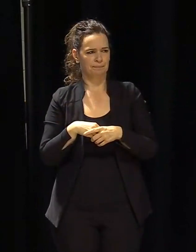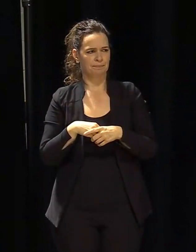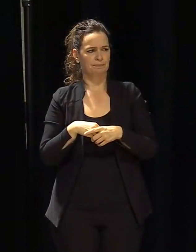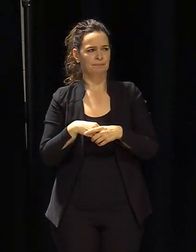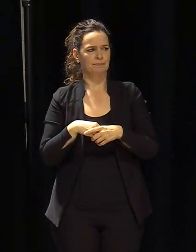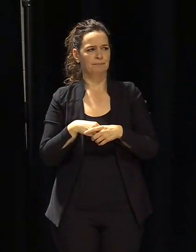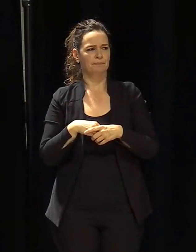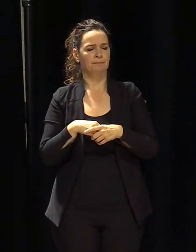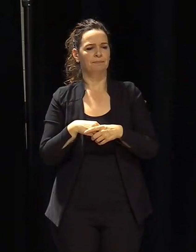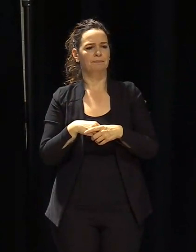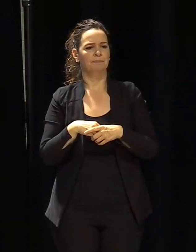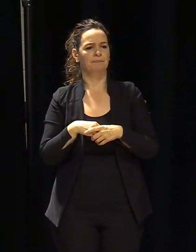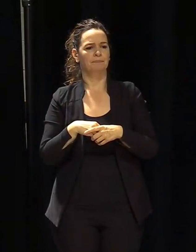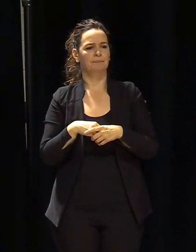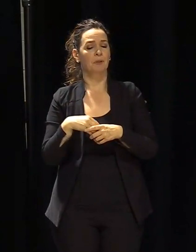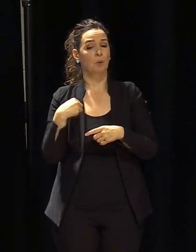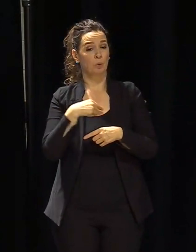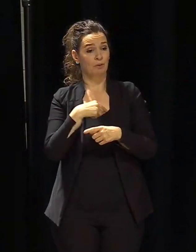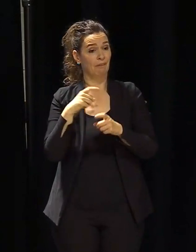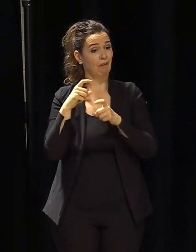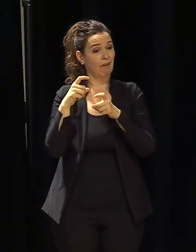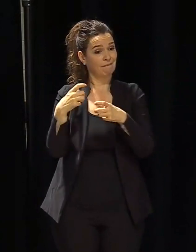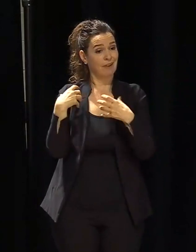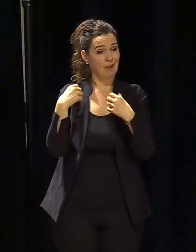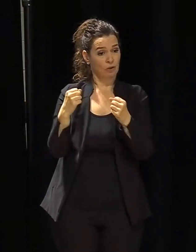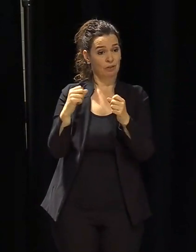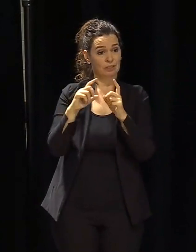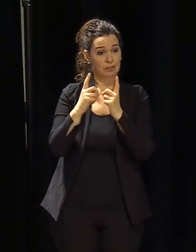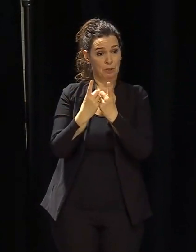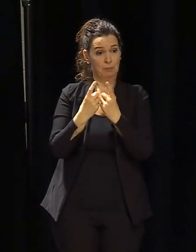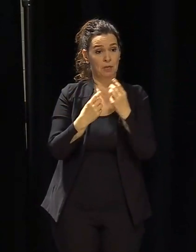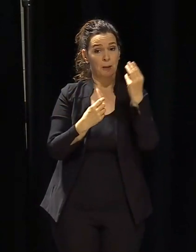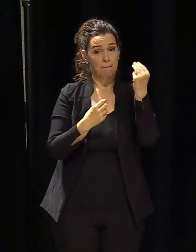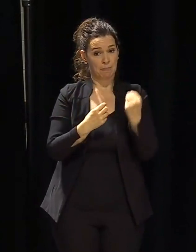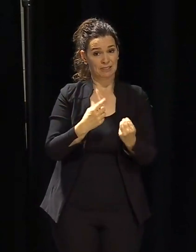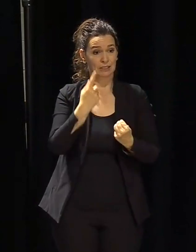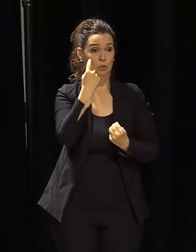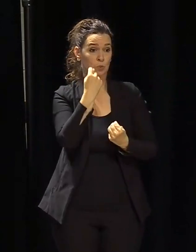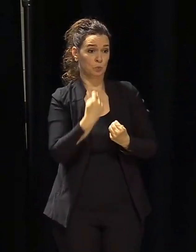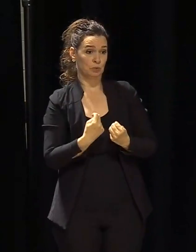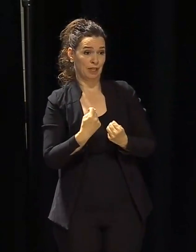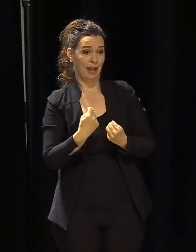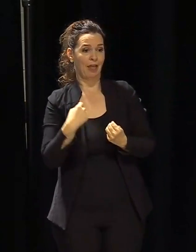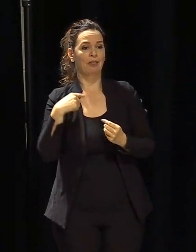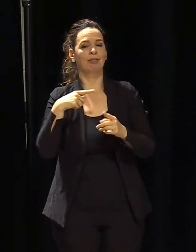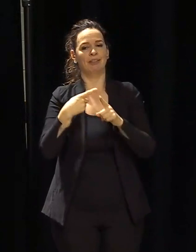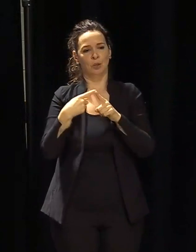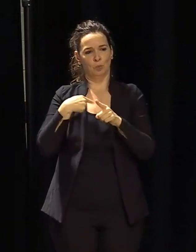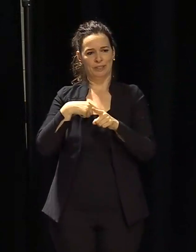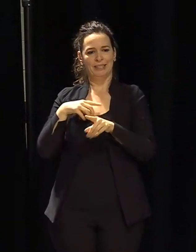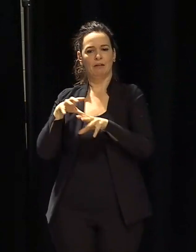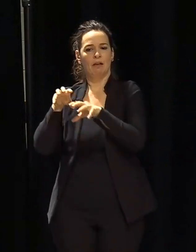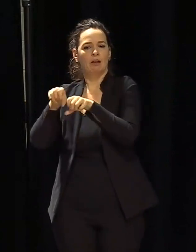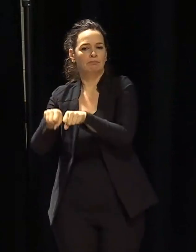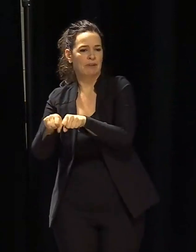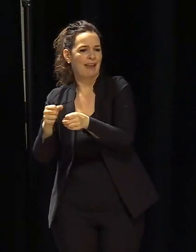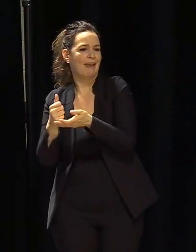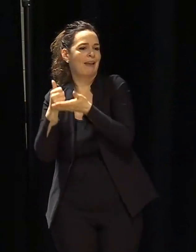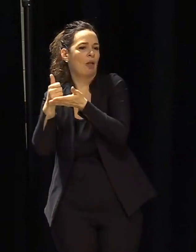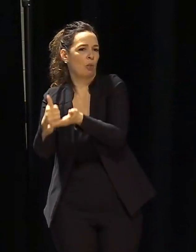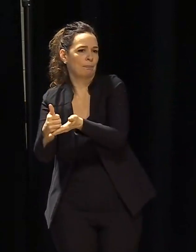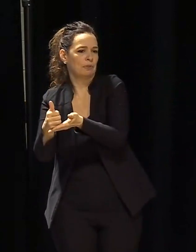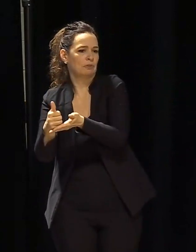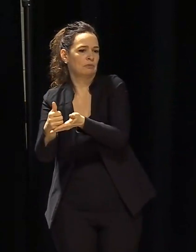department on Mondays and Tuesdays, these are your employees that are coming, and they're doing this.